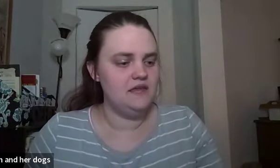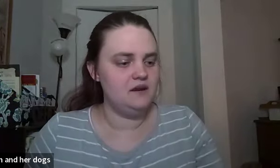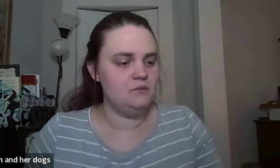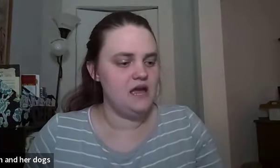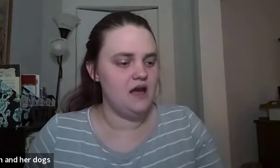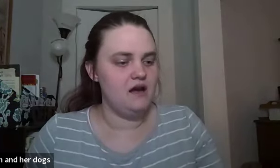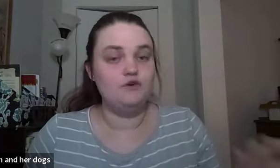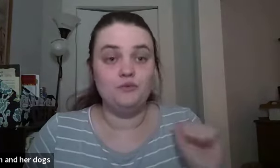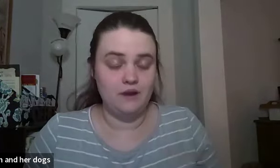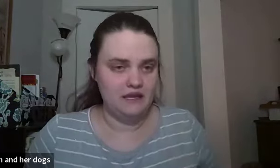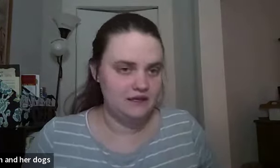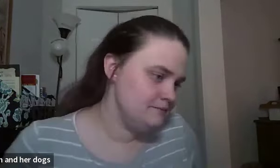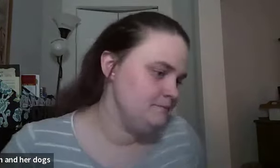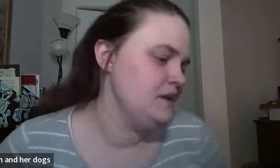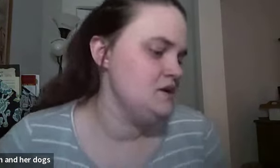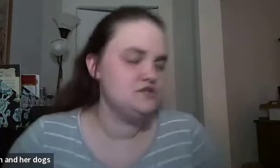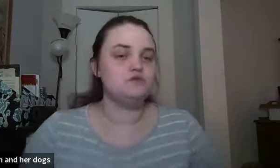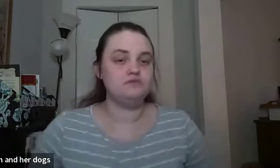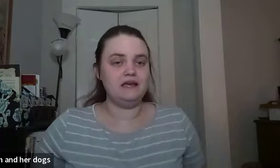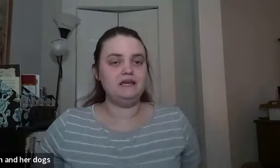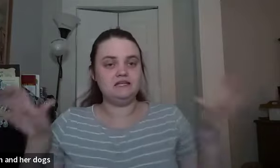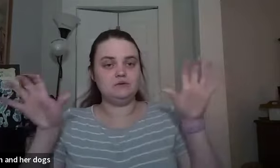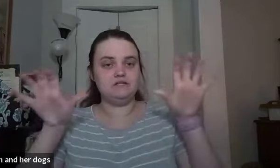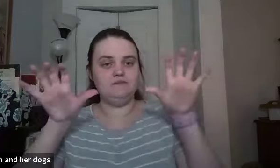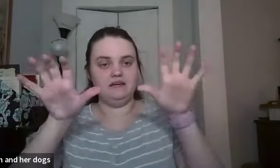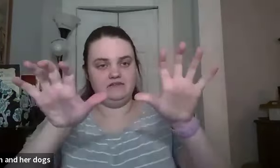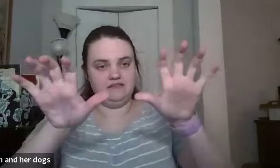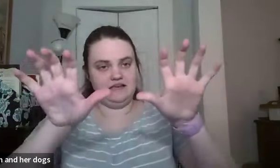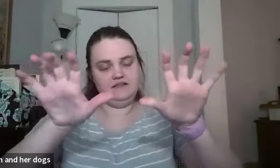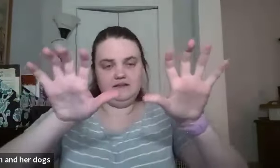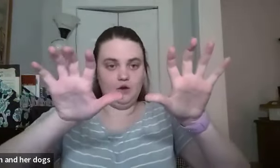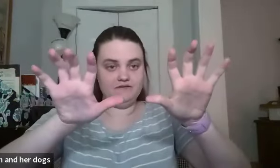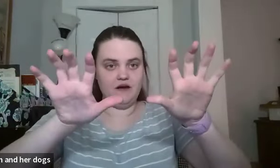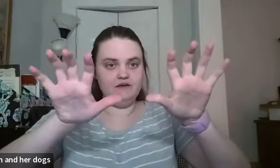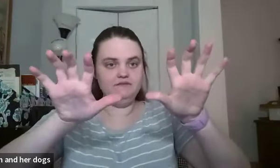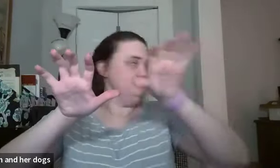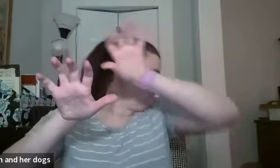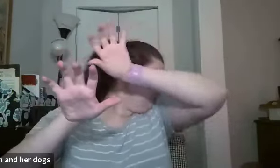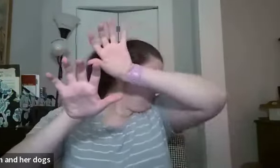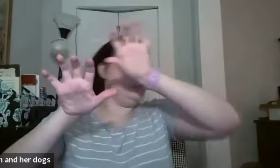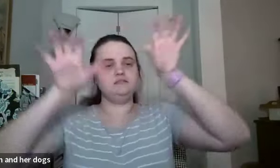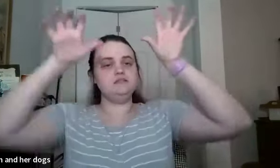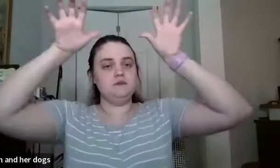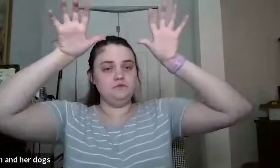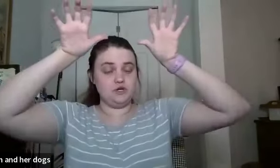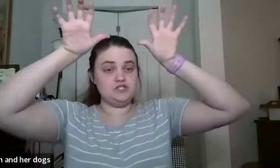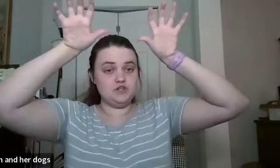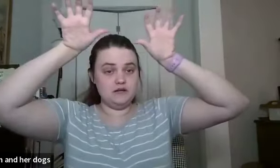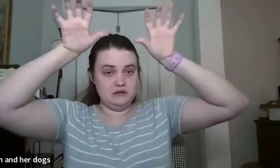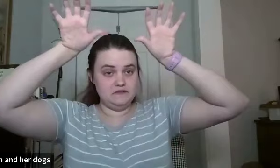Then we have rain. So rain is going to be, again, these slightly like open fives. Excuse me. You're going to start here at the